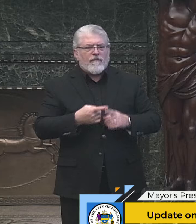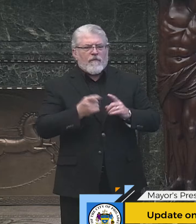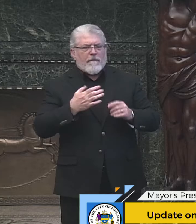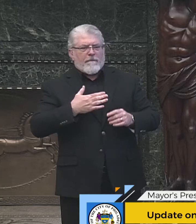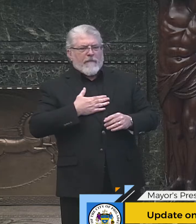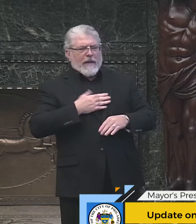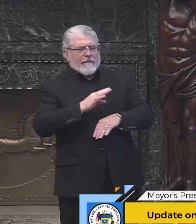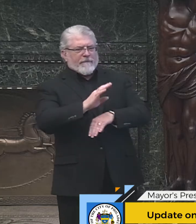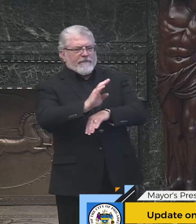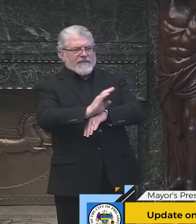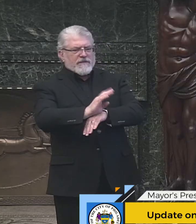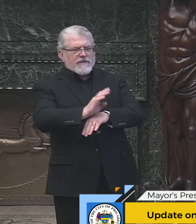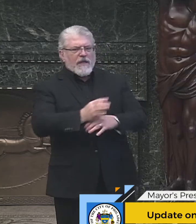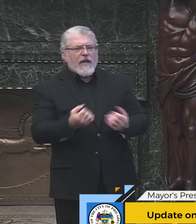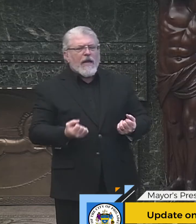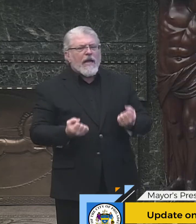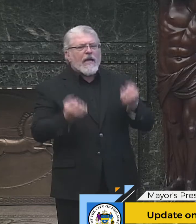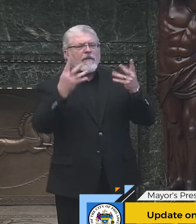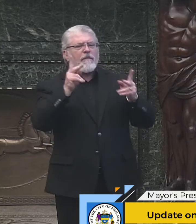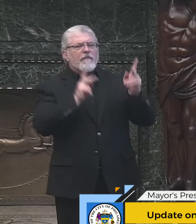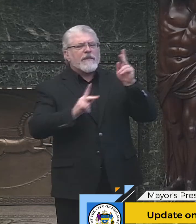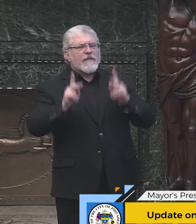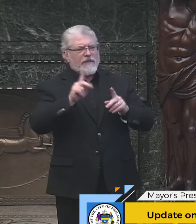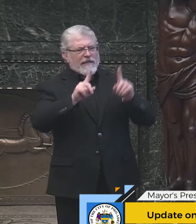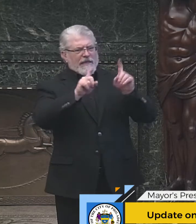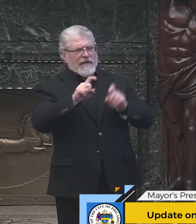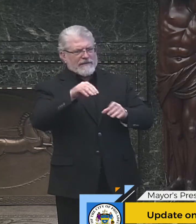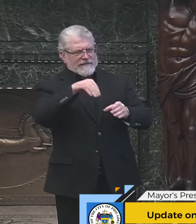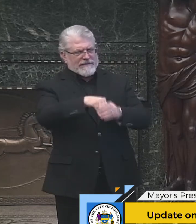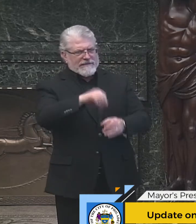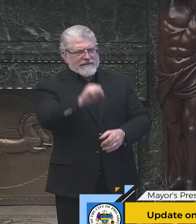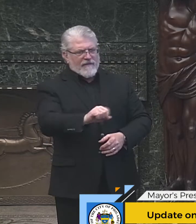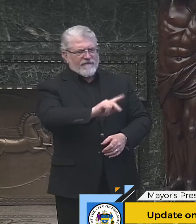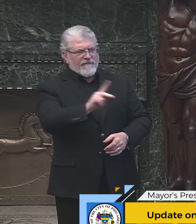How many people were tested at the South Philly site? You said that.